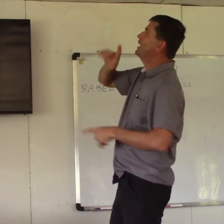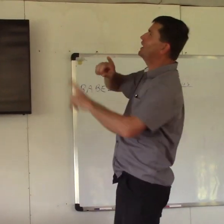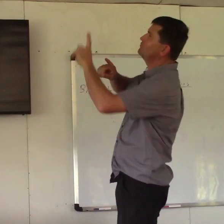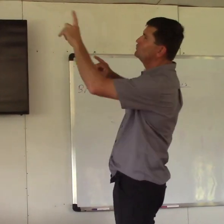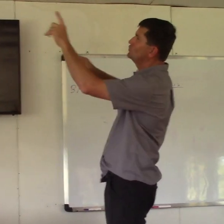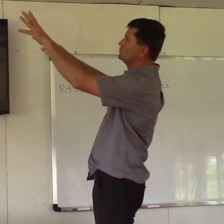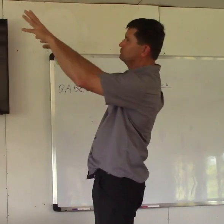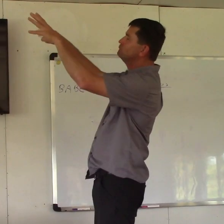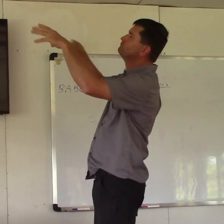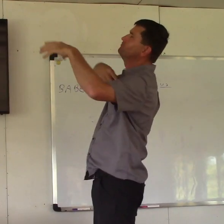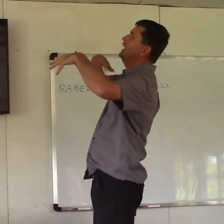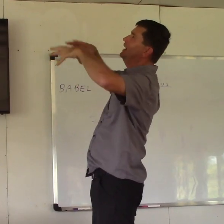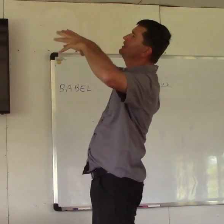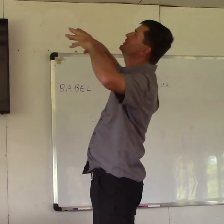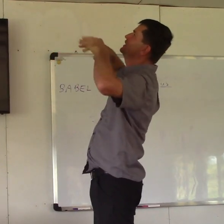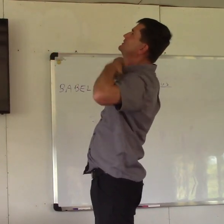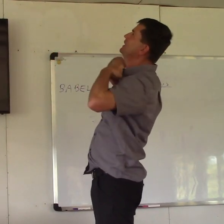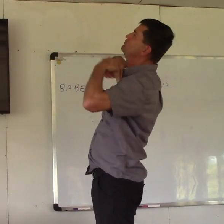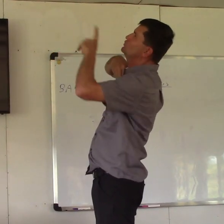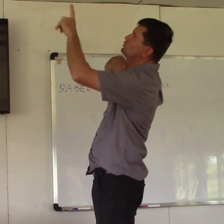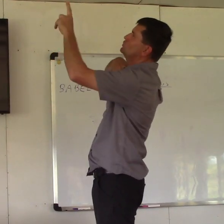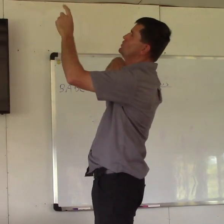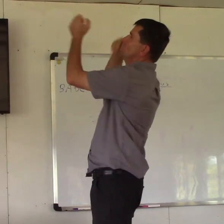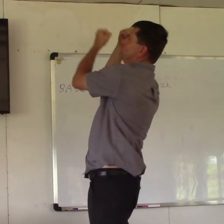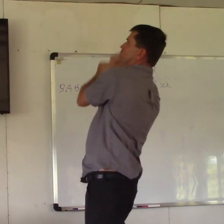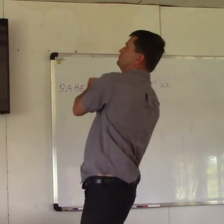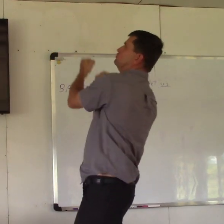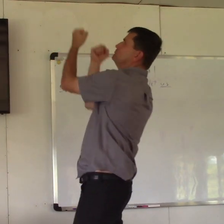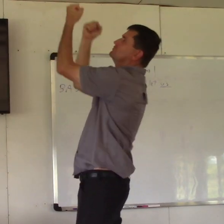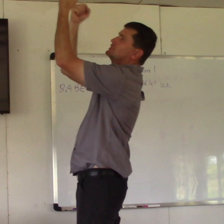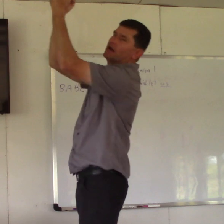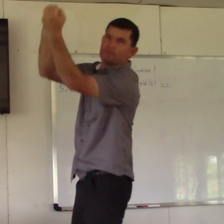God, you, I accept you, sovereign.